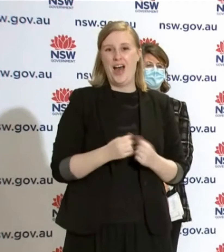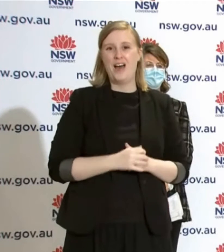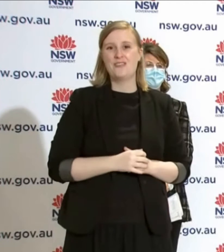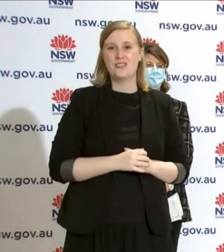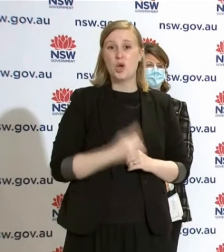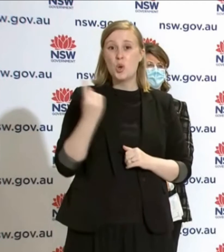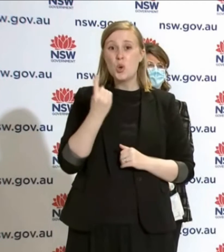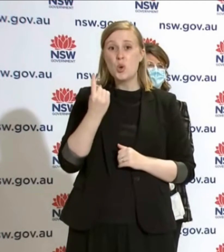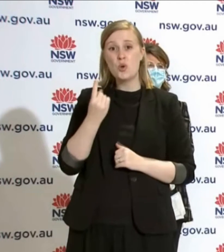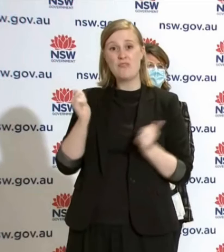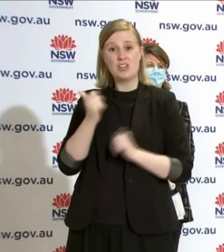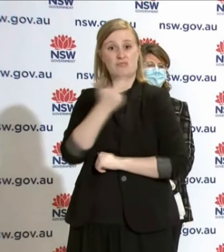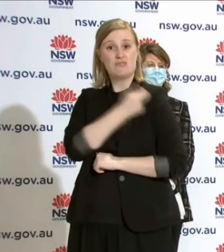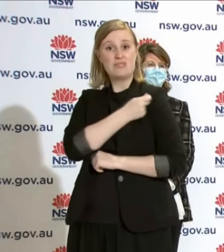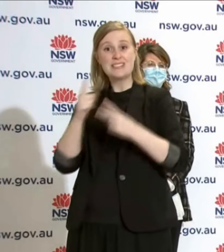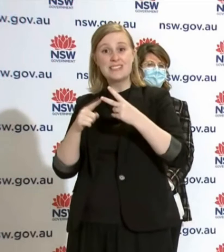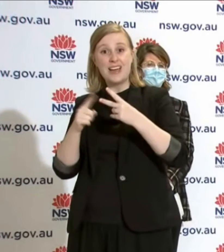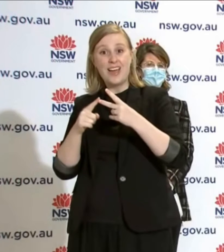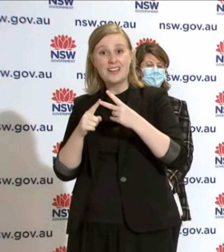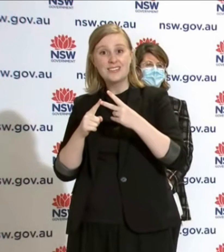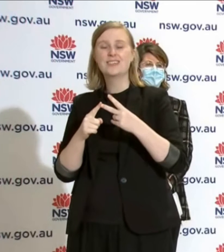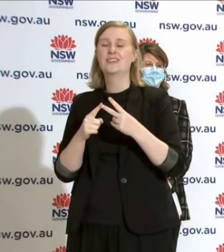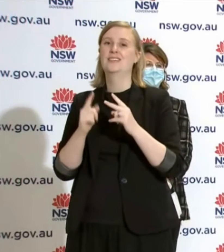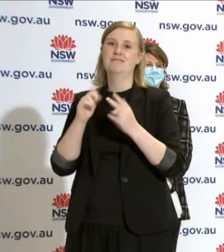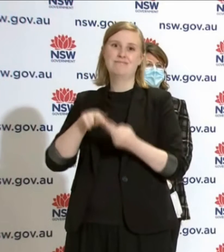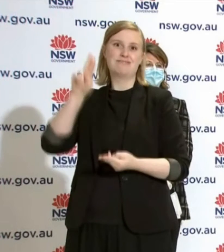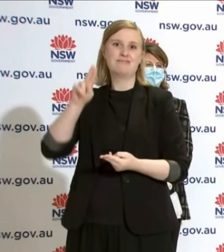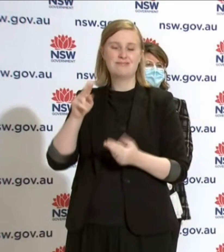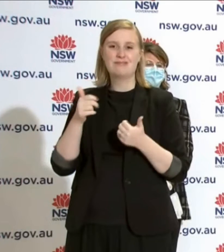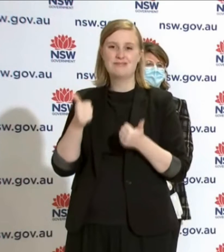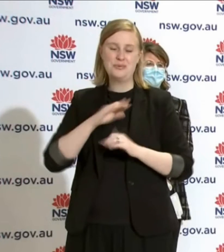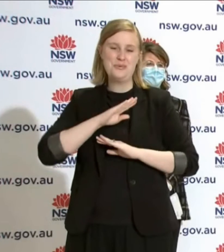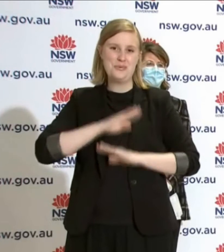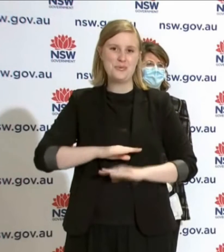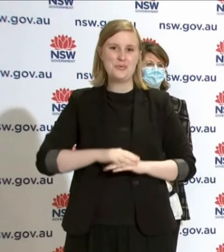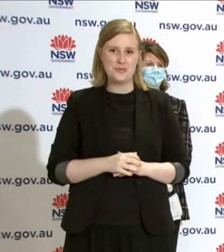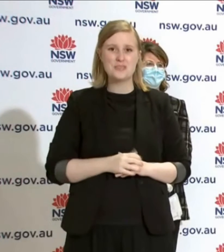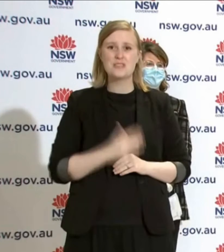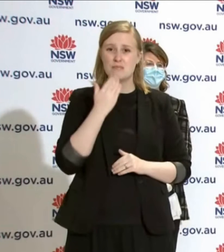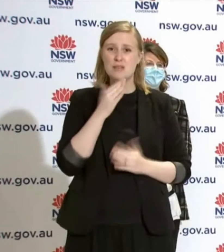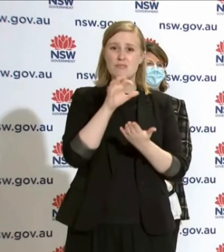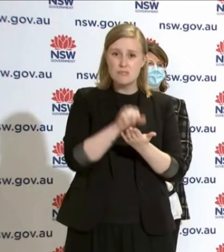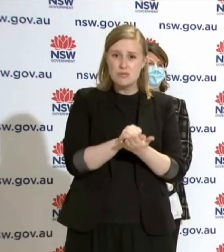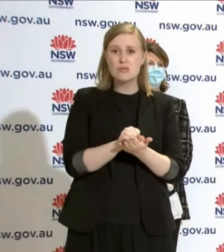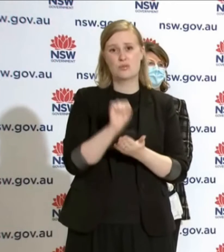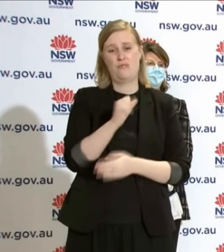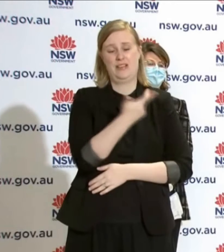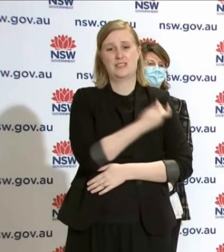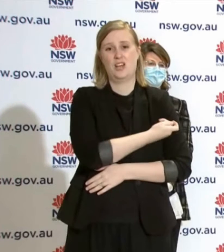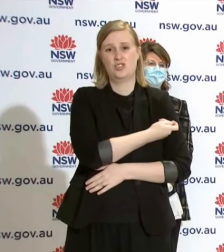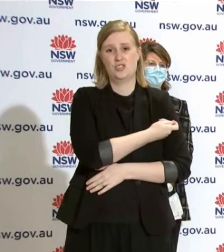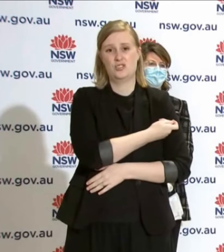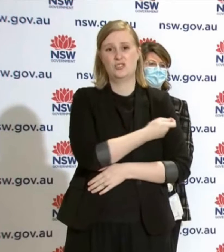start rate to go up as well. So please come forward, get your first dose, get your second dose, but it